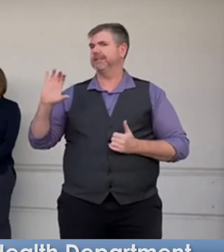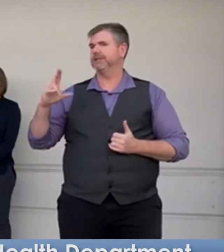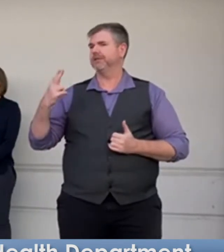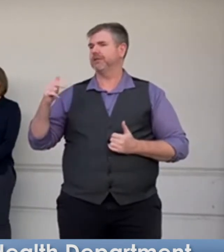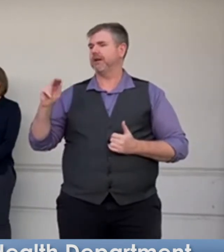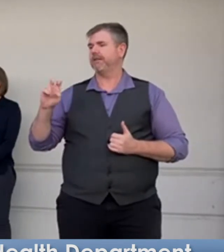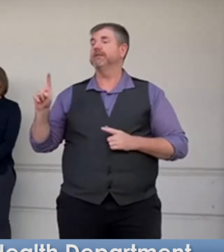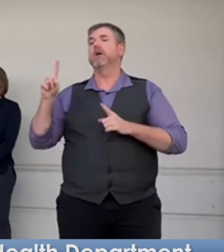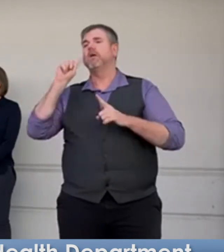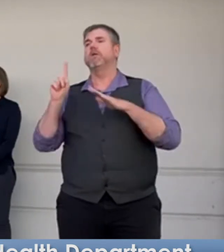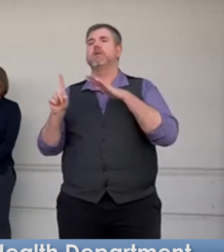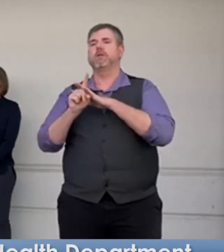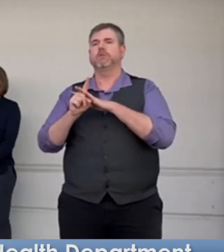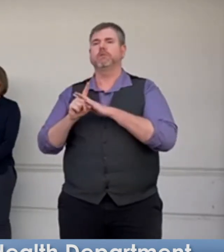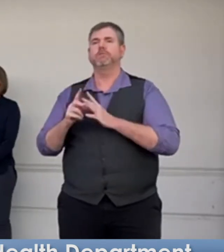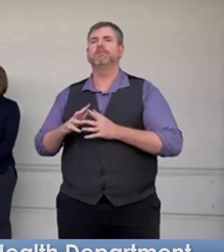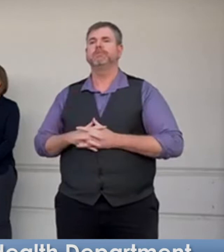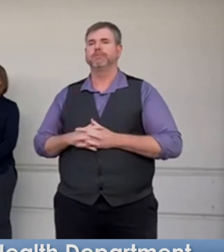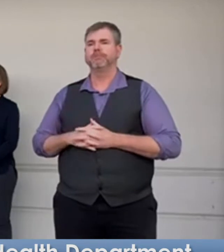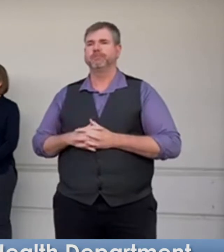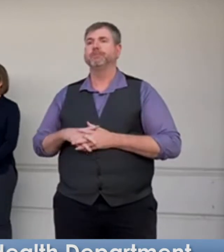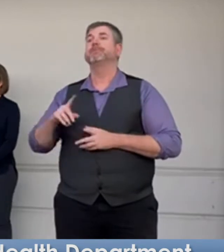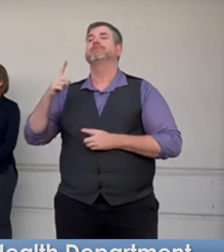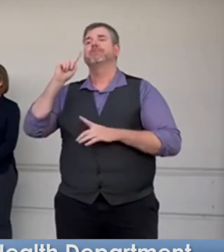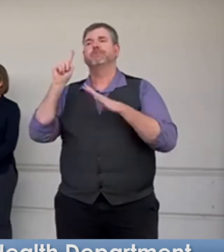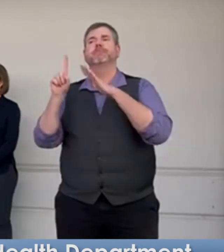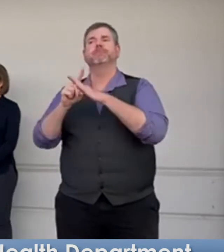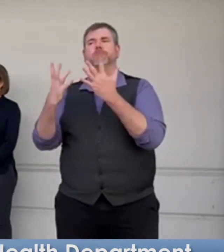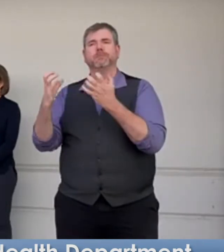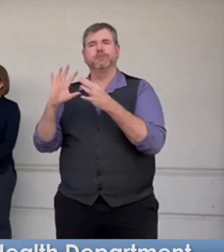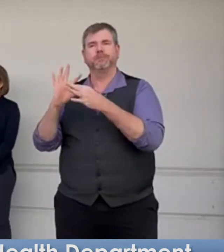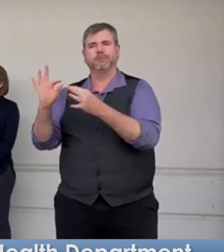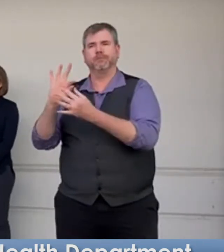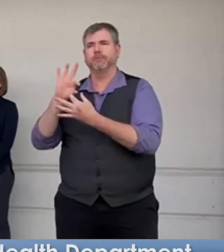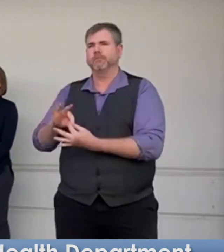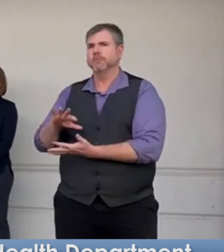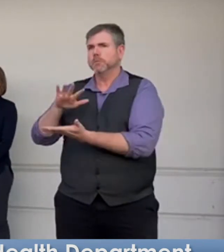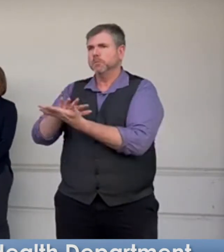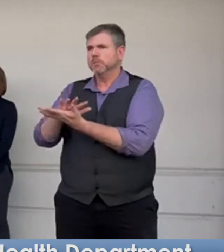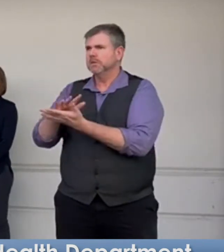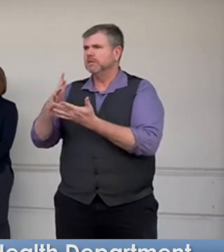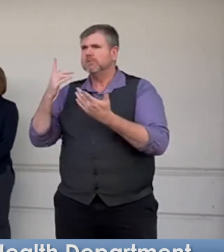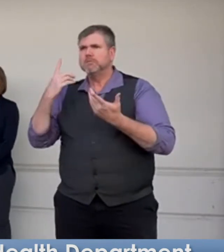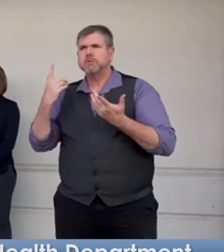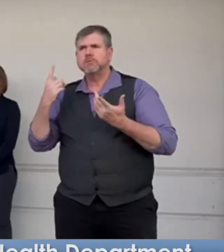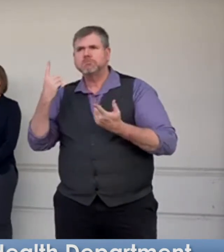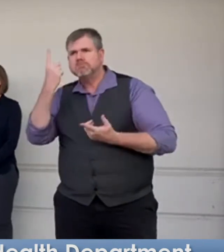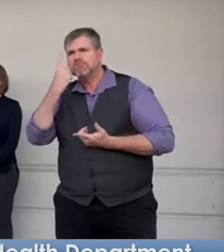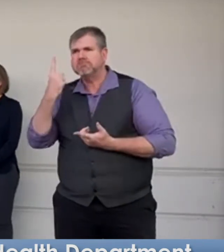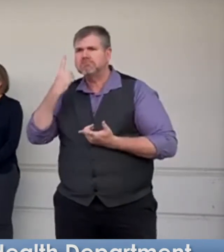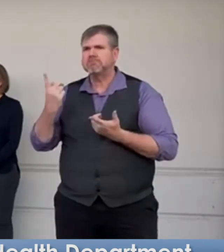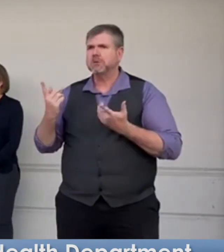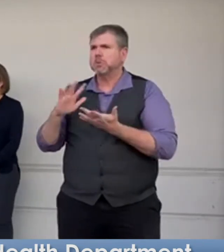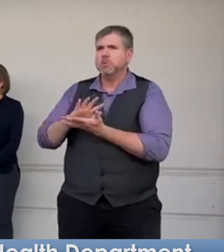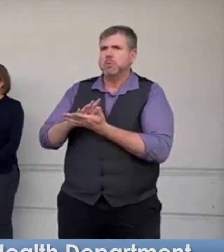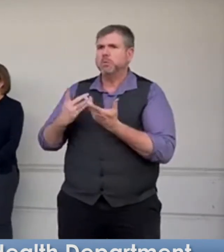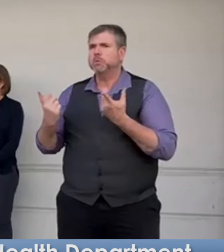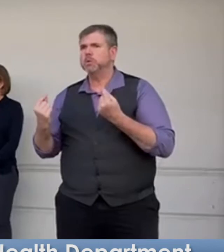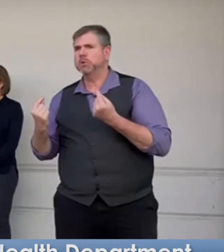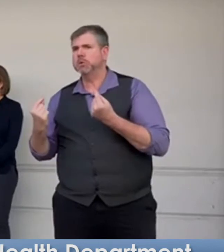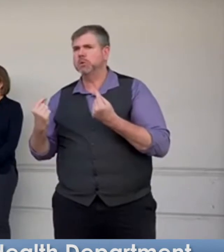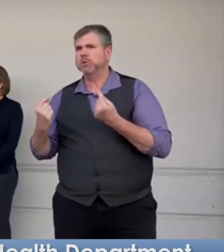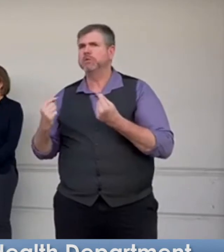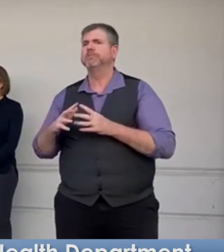Forgot to mention a little bit about the impact on schools, because I know that's an area of a lot of questions. So I'll talk about that for just a moment. Under the state